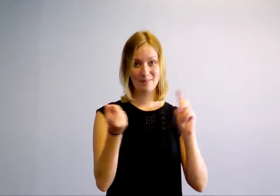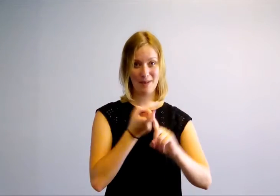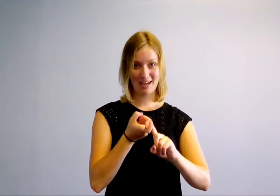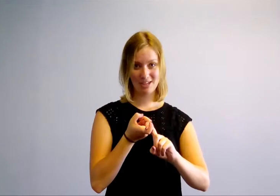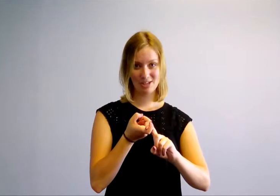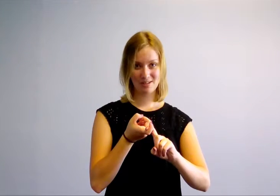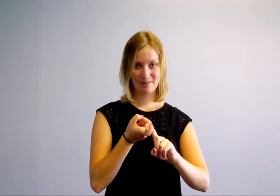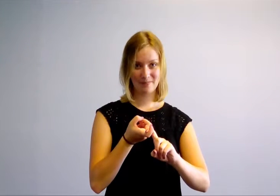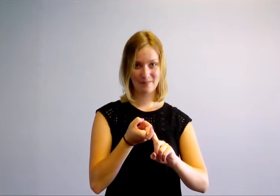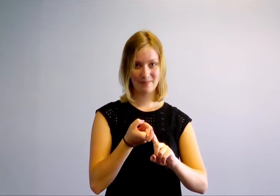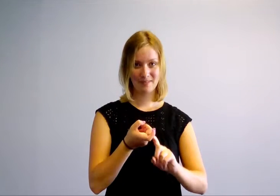Spanish,